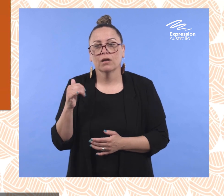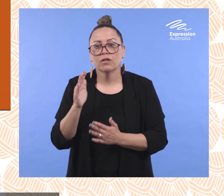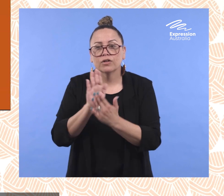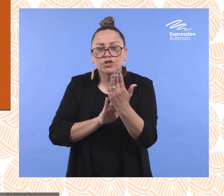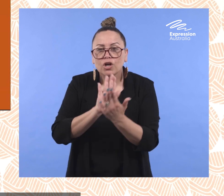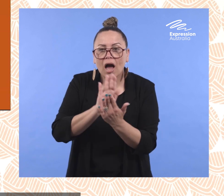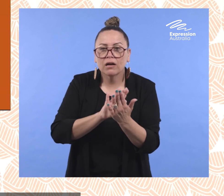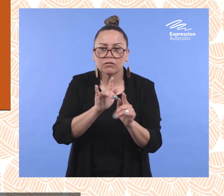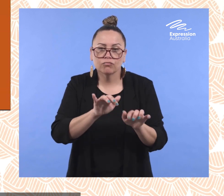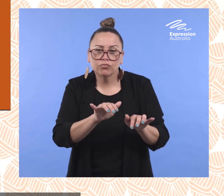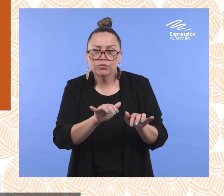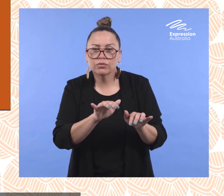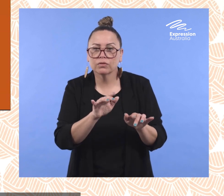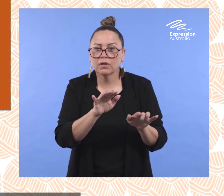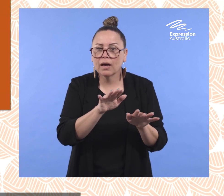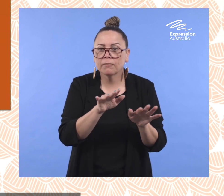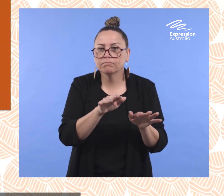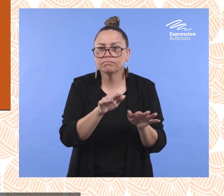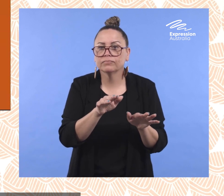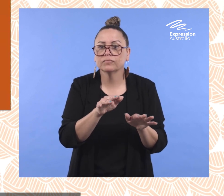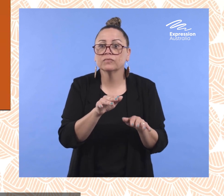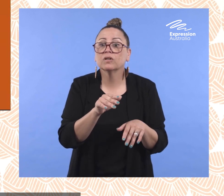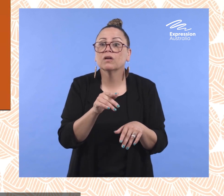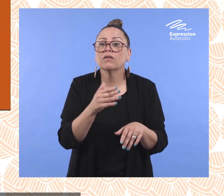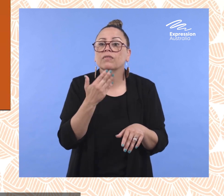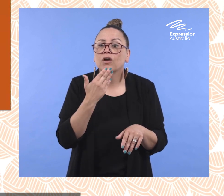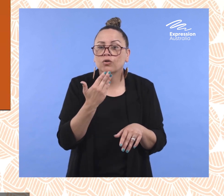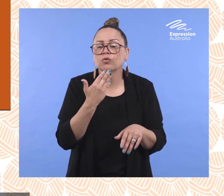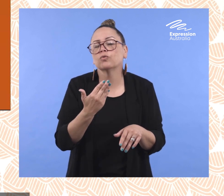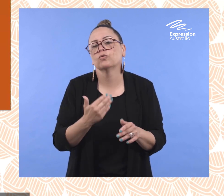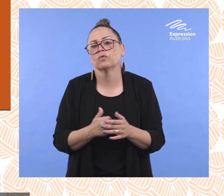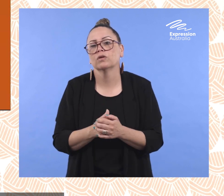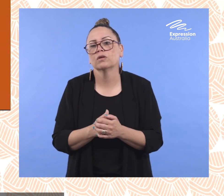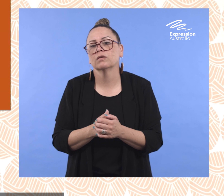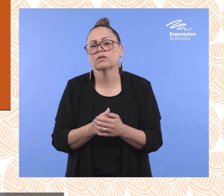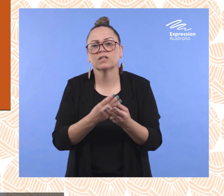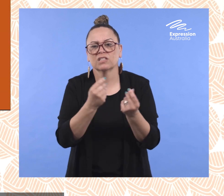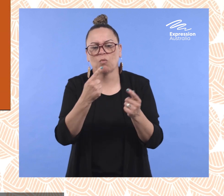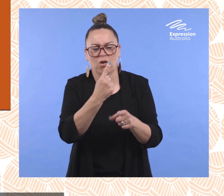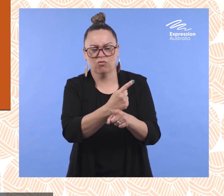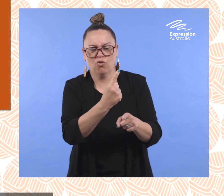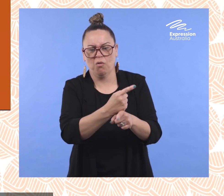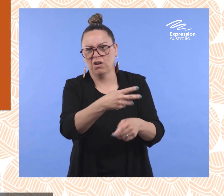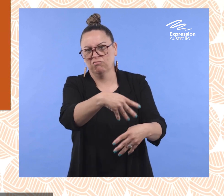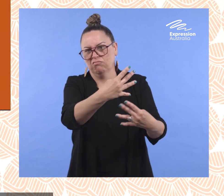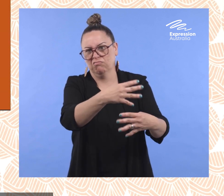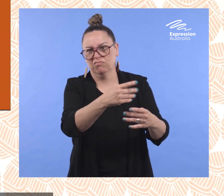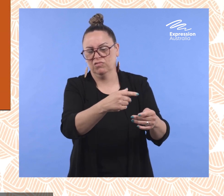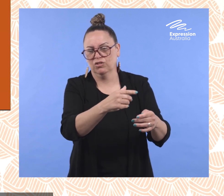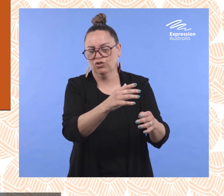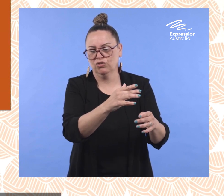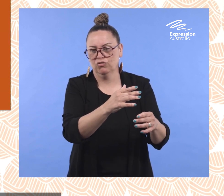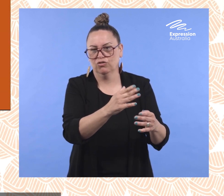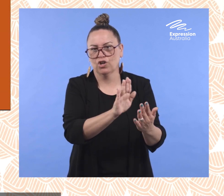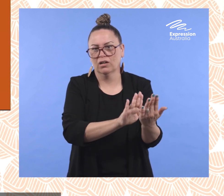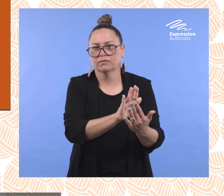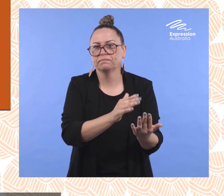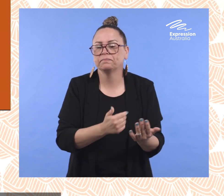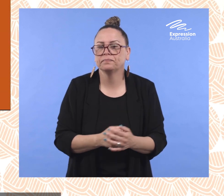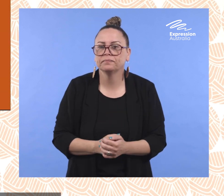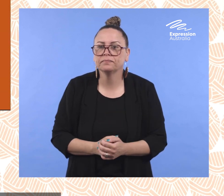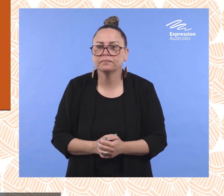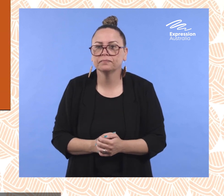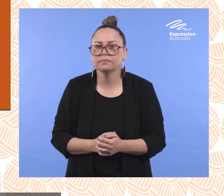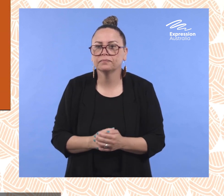maybe in the chat, if one of the team could, it's Will. Will Strachey. Thank you so much, Maria. Thank She's you. already done. Yeah. Will Strachey